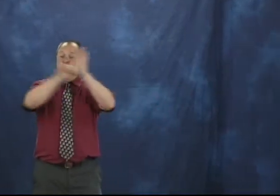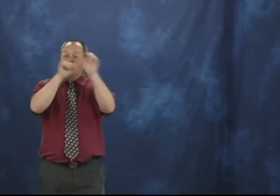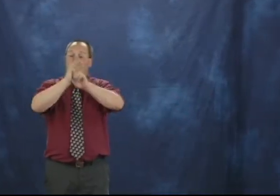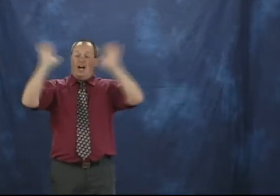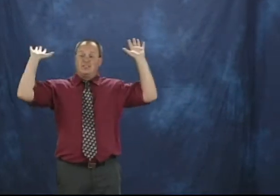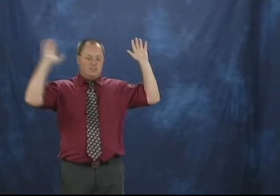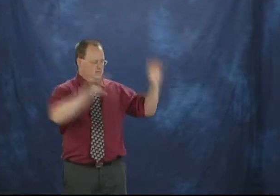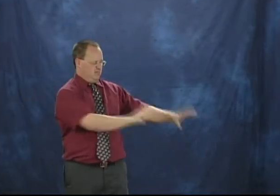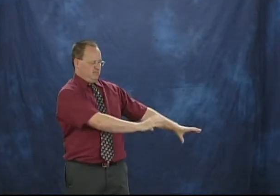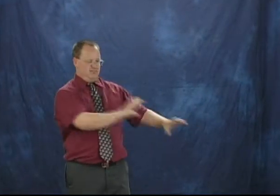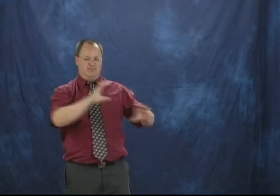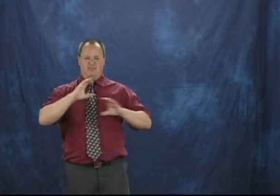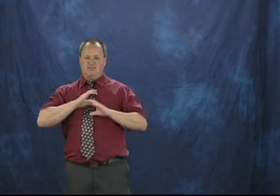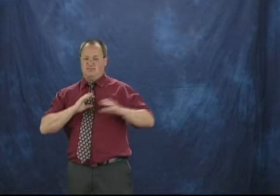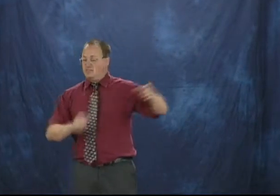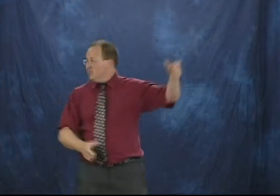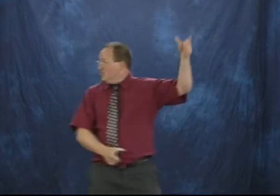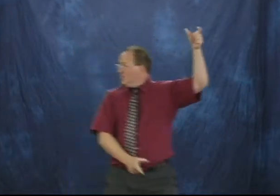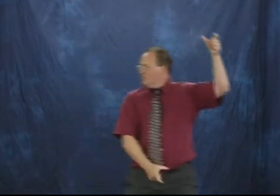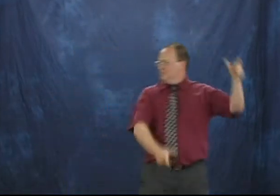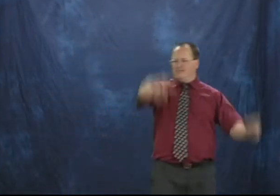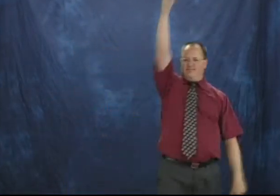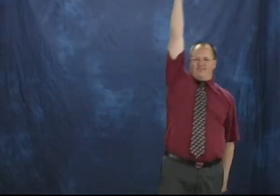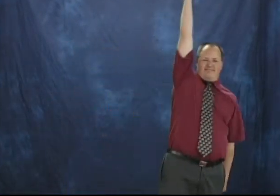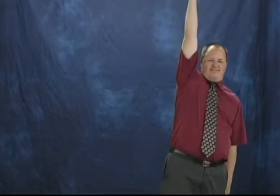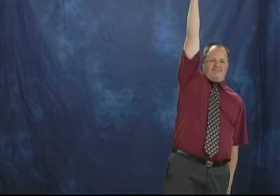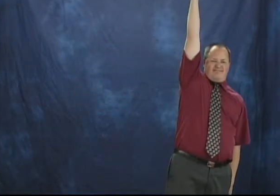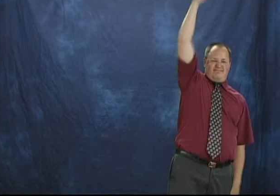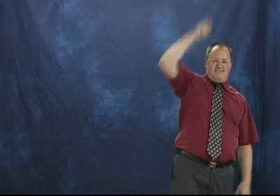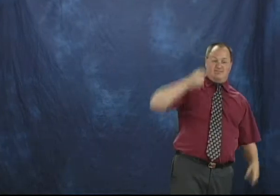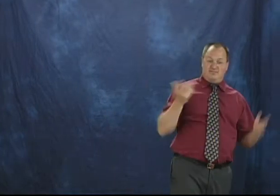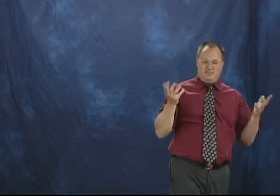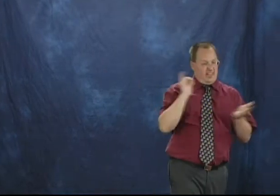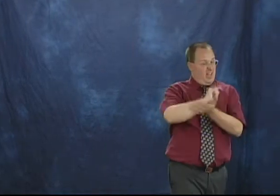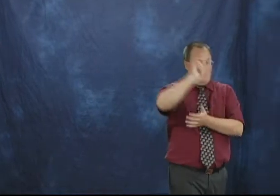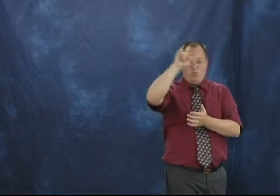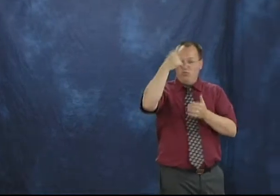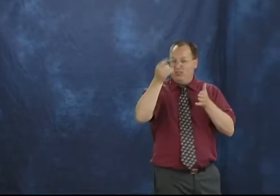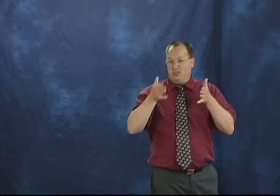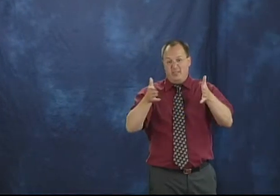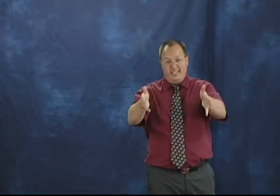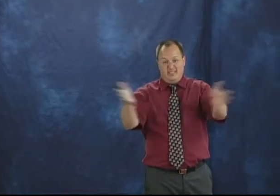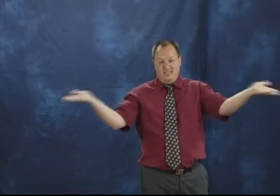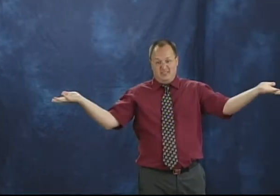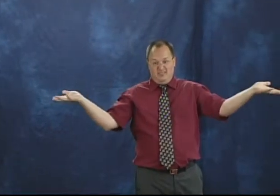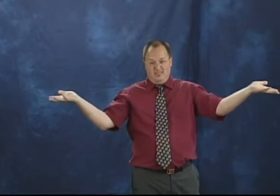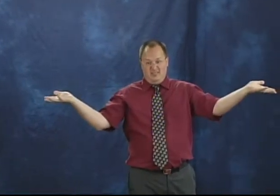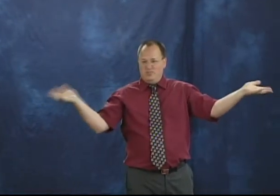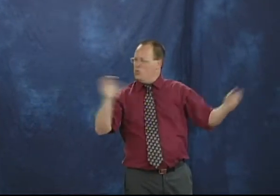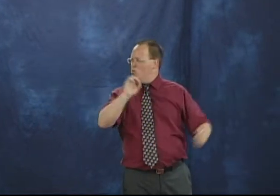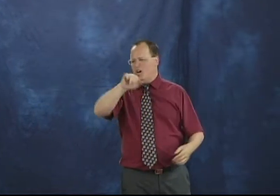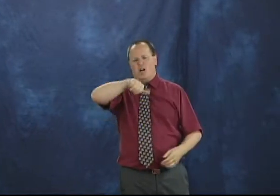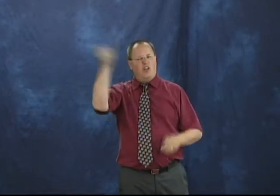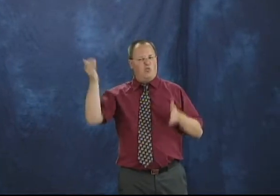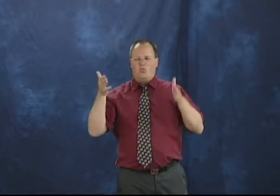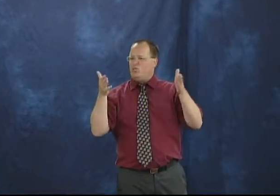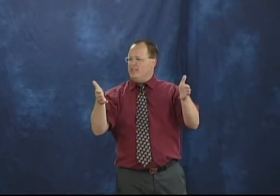And that Jesus took all of those bad deeds of ours and died for them on the cross. That is